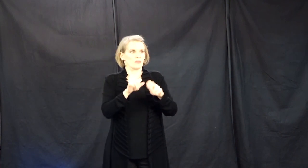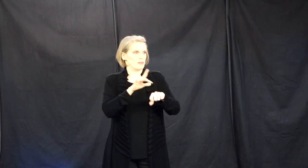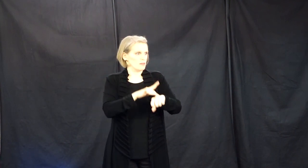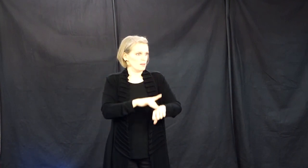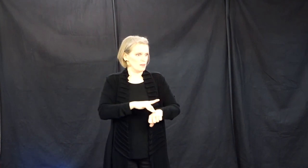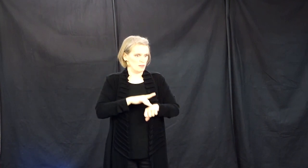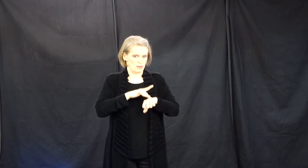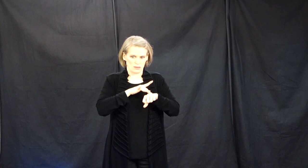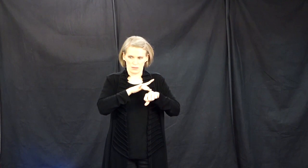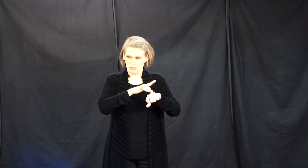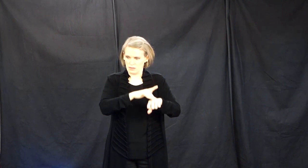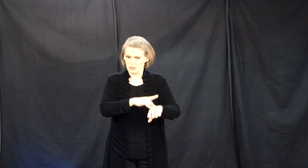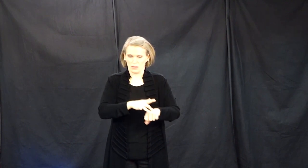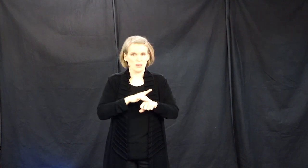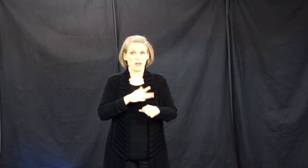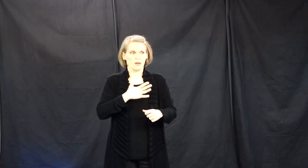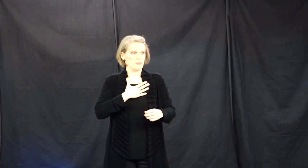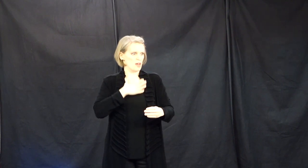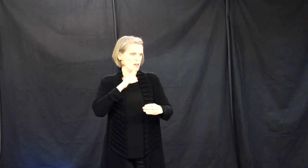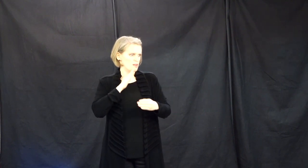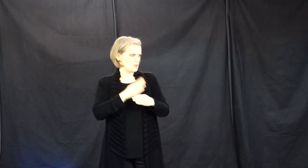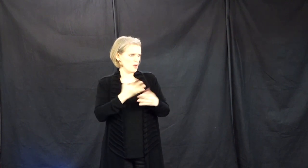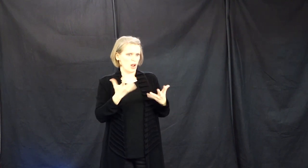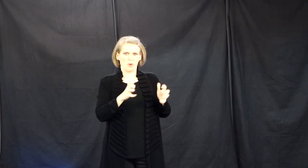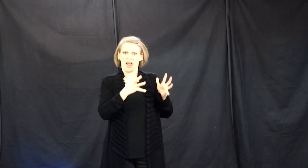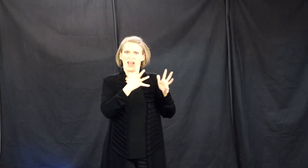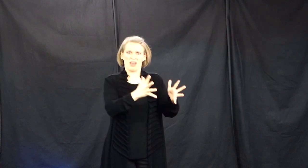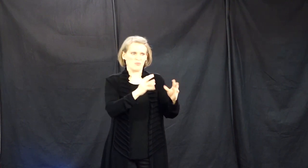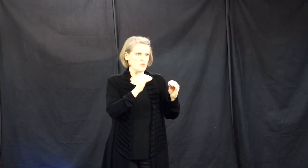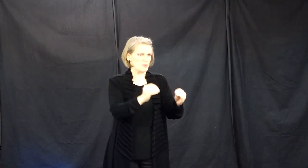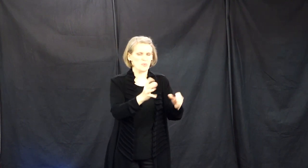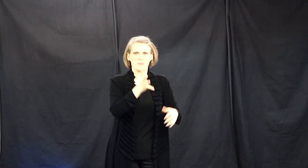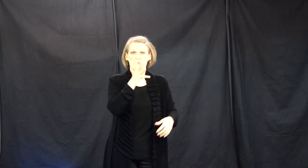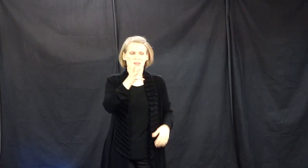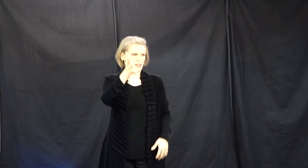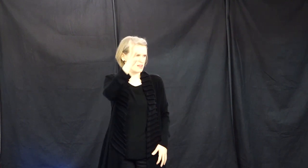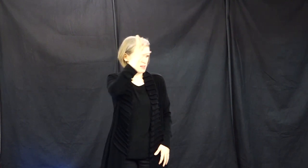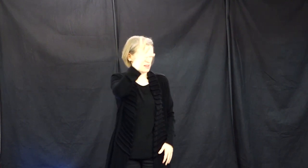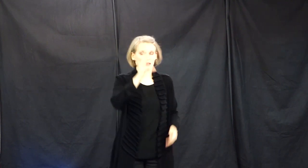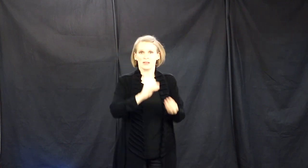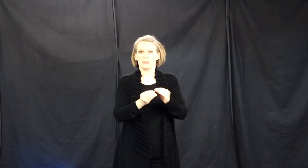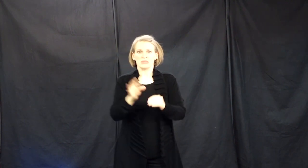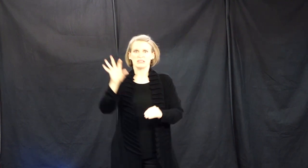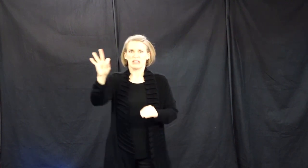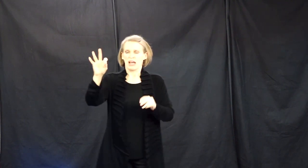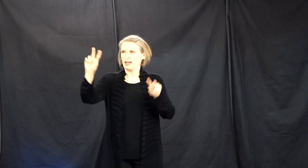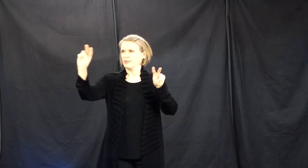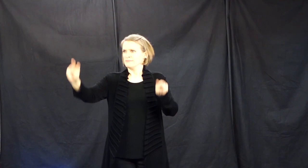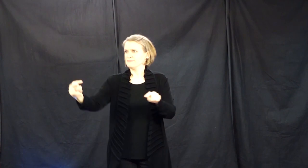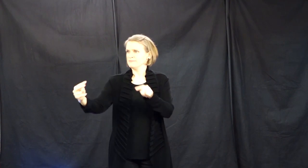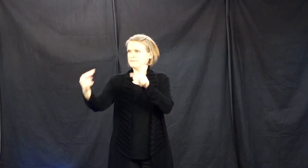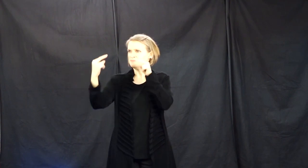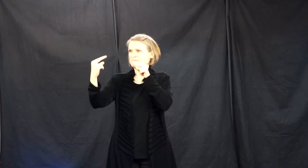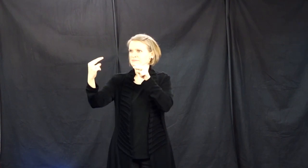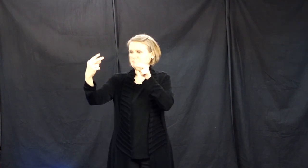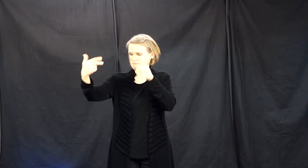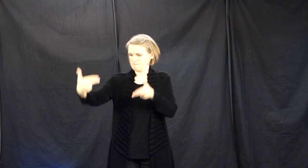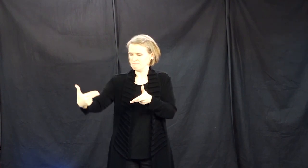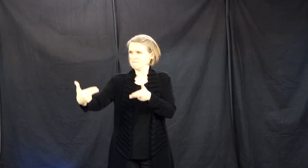before the slaughter. This man will not make an orphan of my daughter. Number 9, Look him in the eye, aim no higher. Summon all